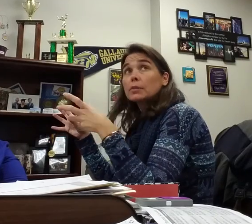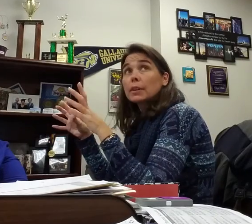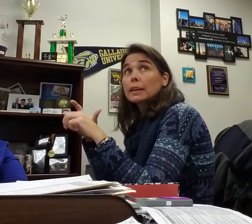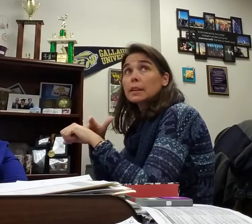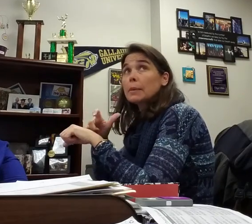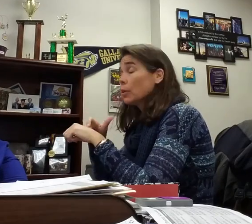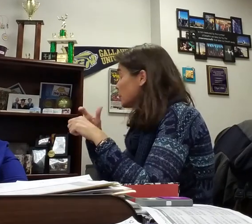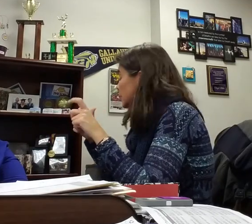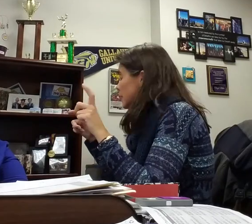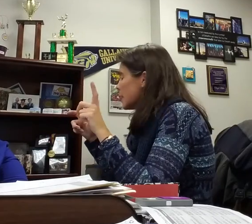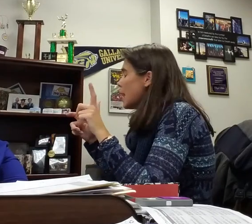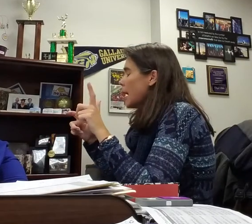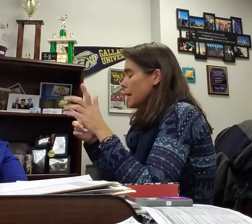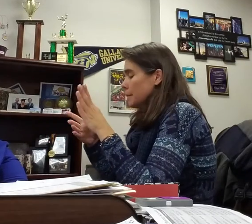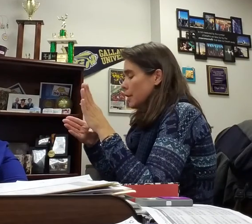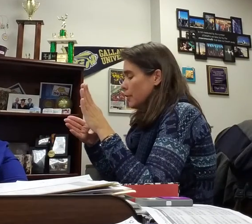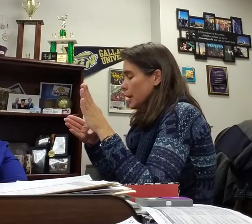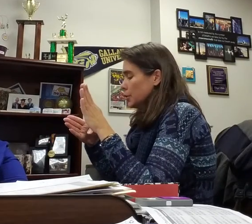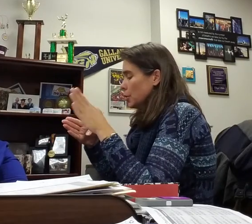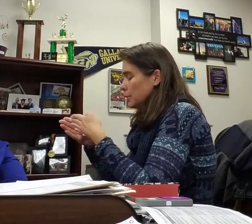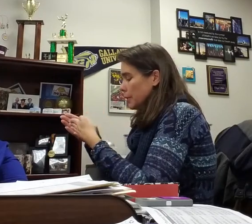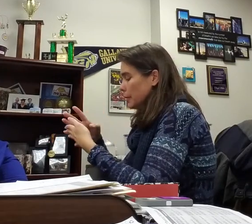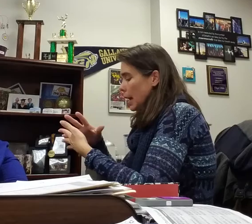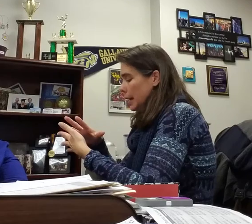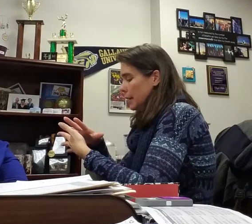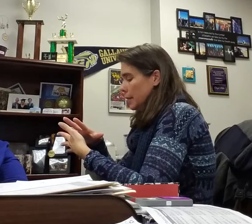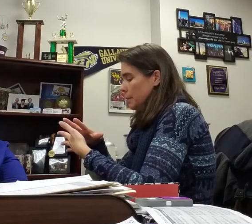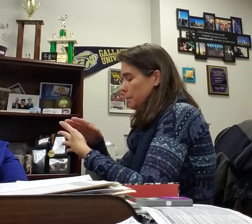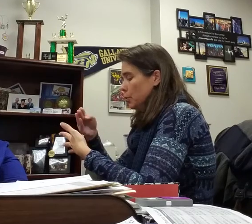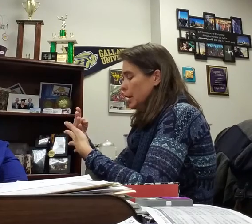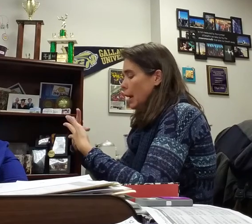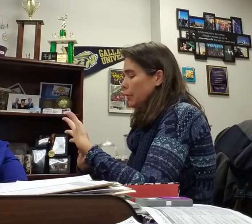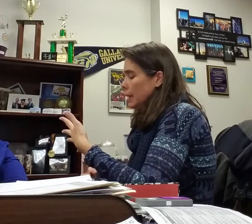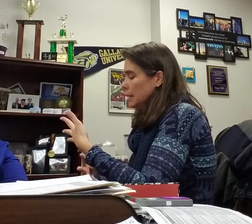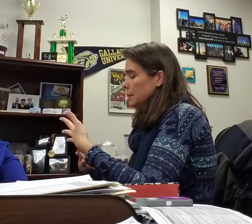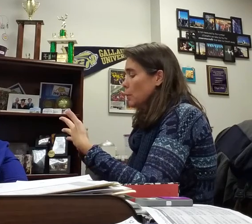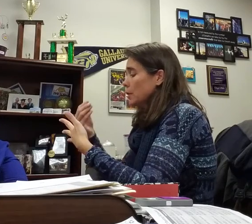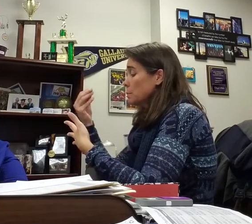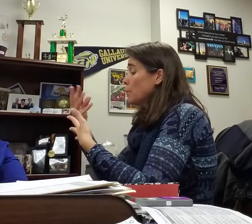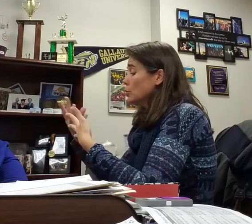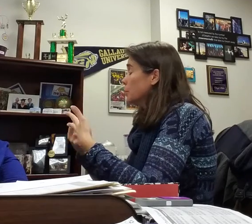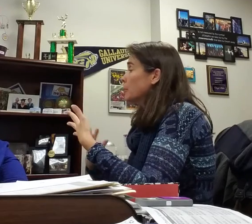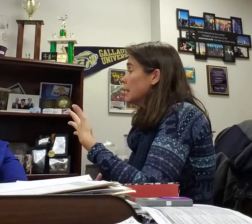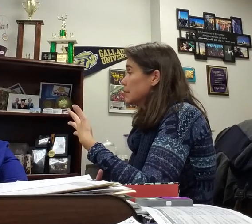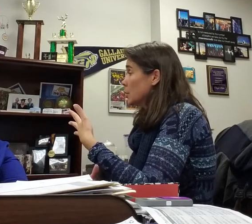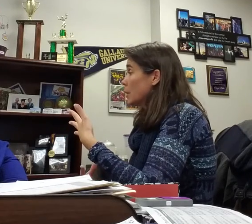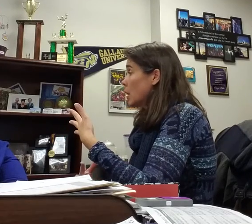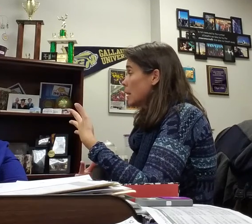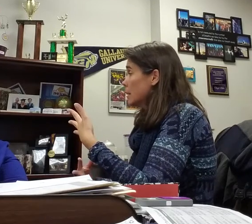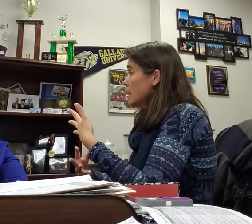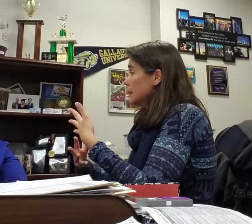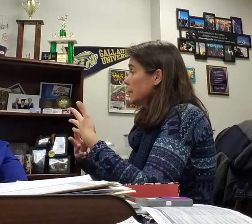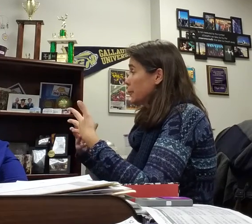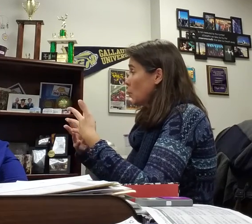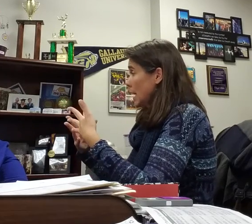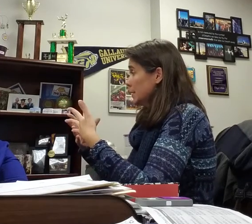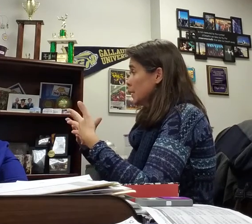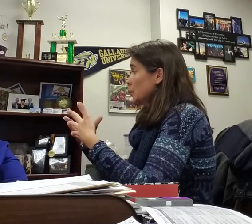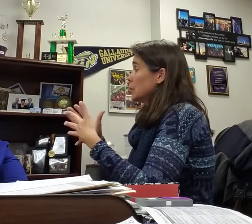okay on time? We're almost done. In terms of like putting out things when there's multiple things going on, different ways that you can do